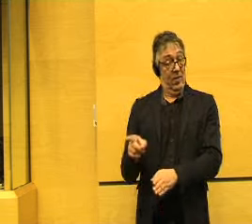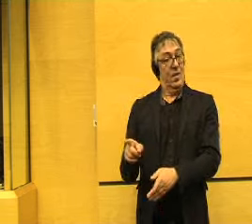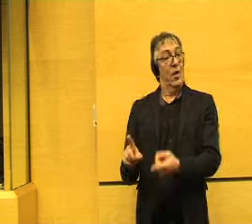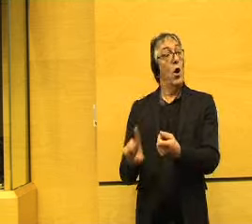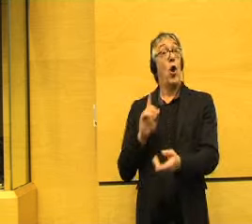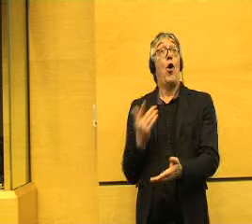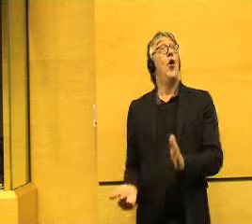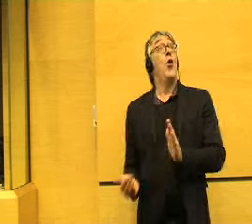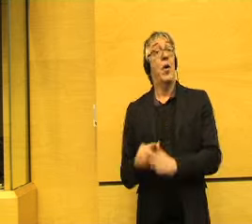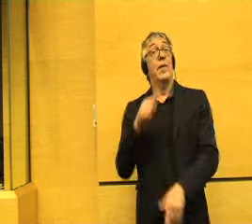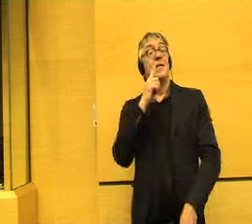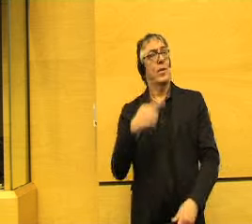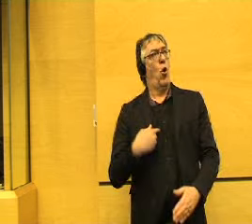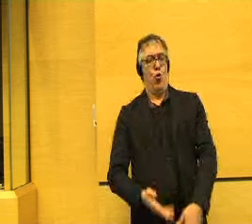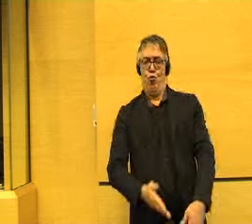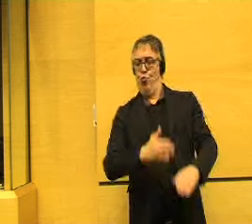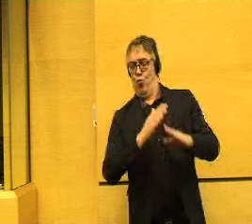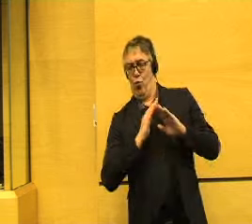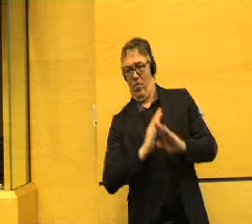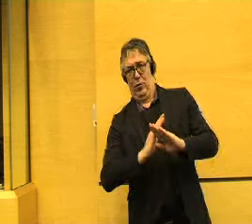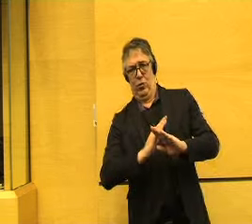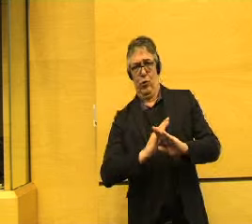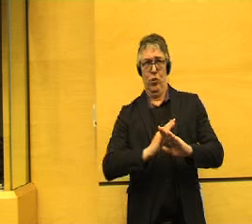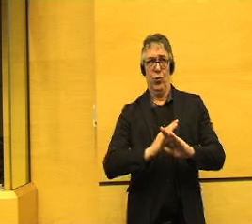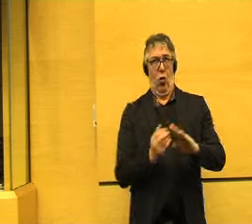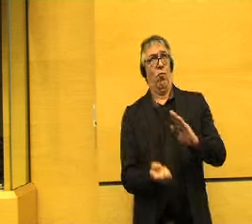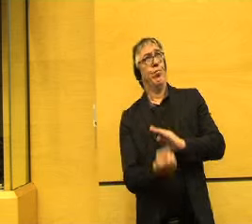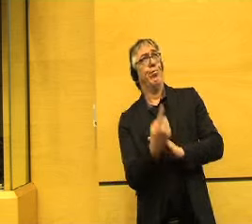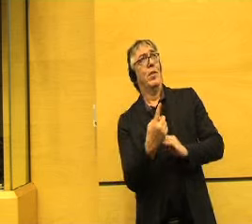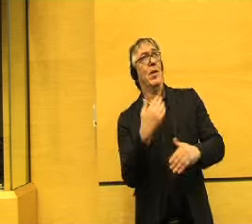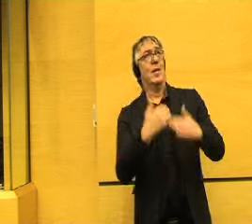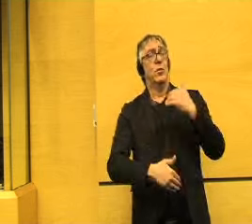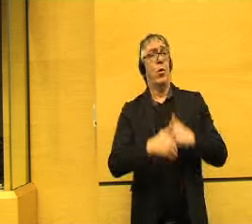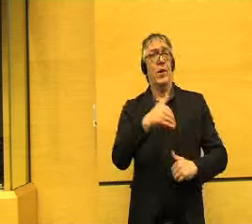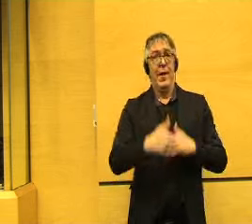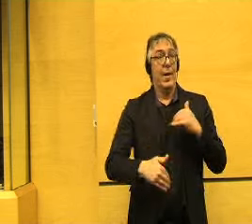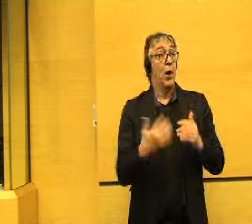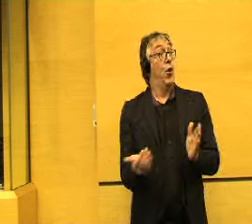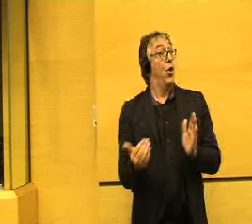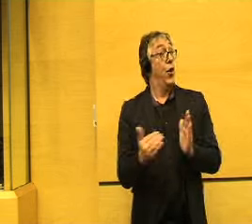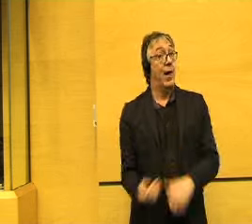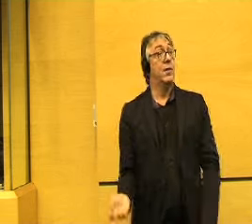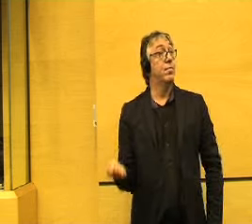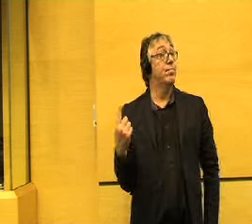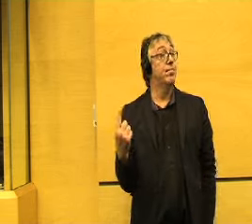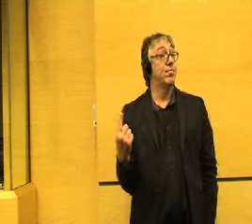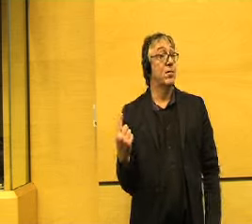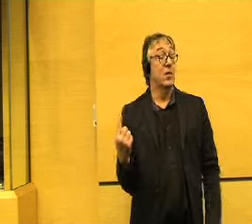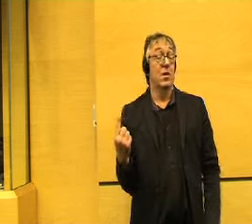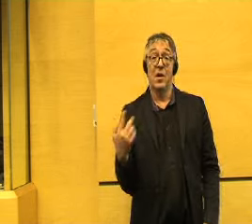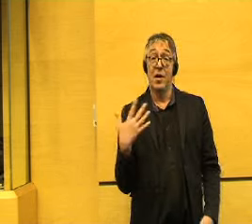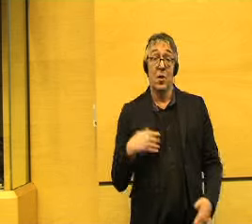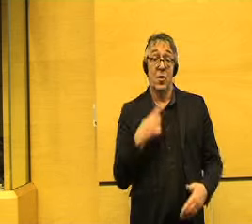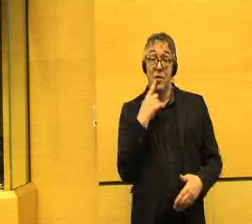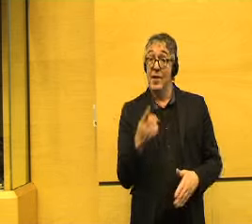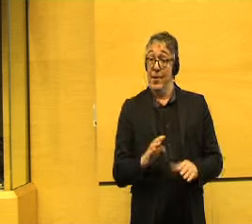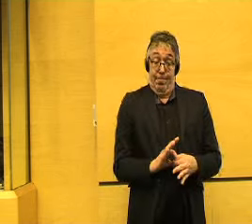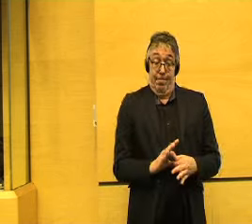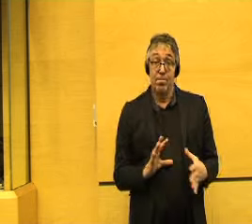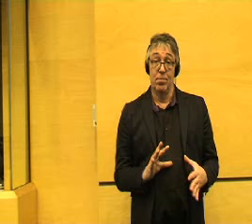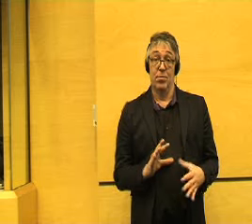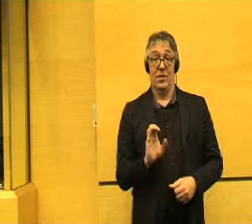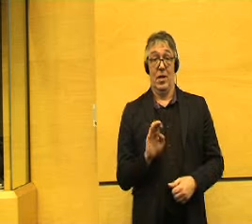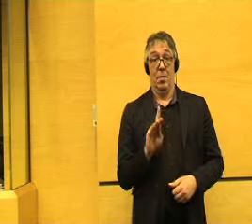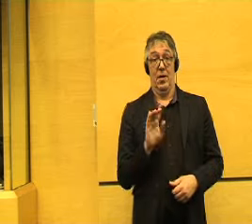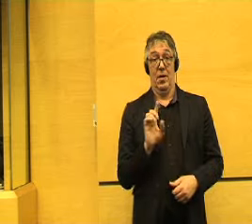mentioned once again prevention of disability. I'd like to stress this aspect because the interactive dialogue